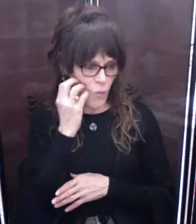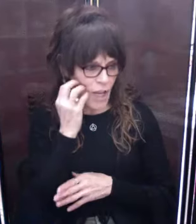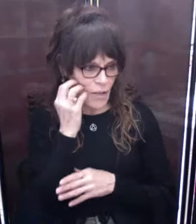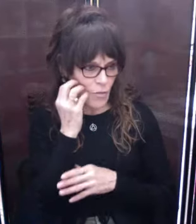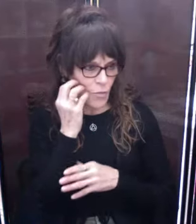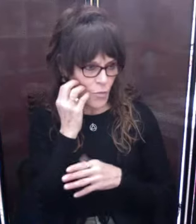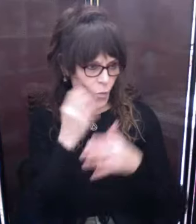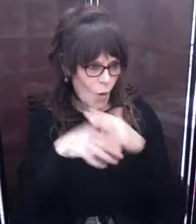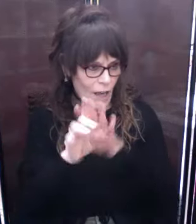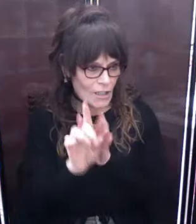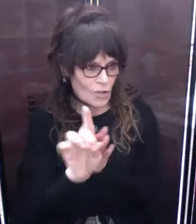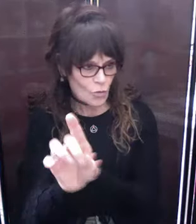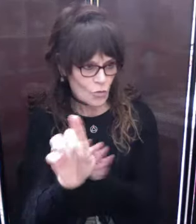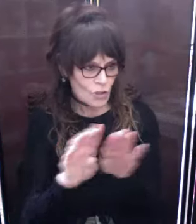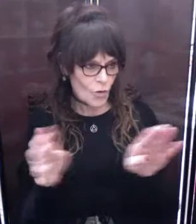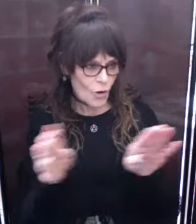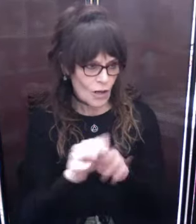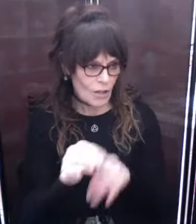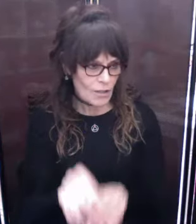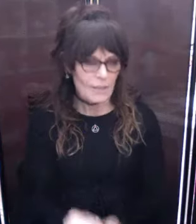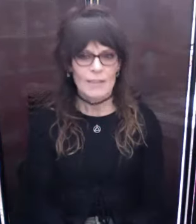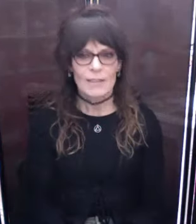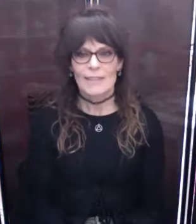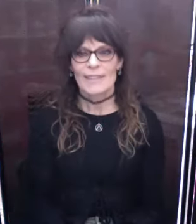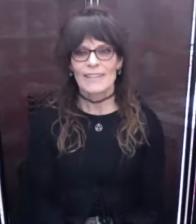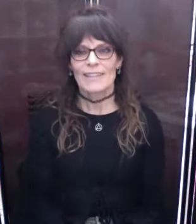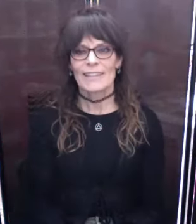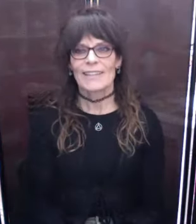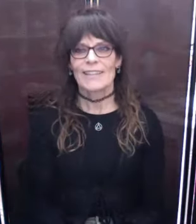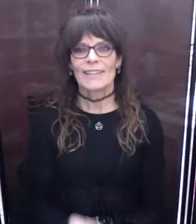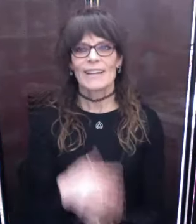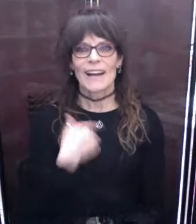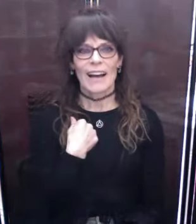And that's awesome. I'm running out of cash.